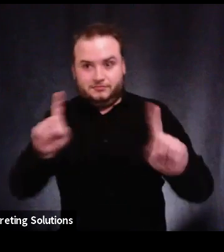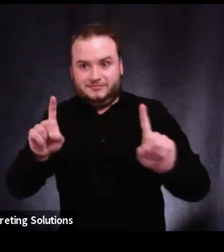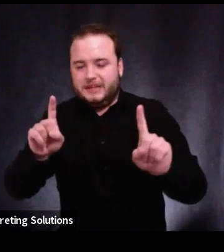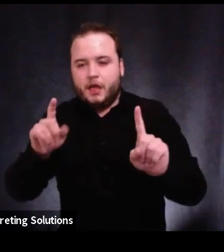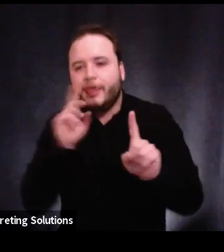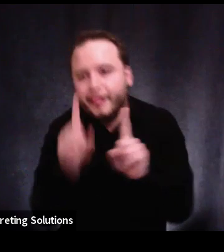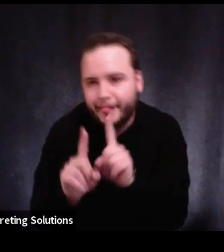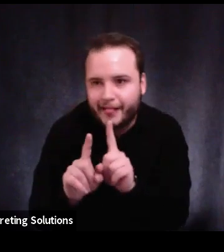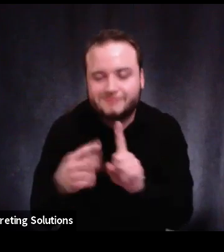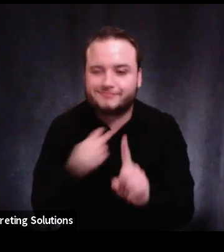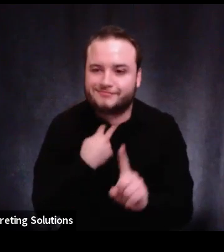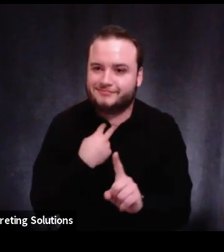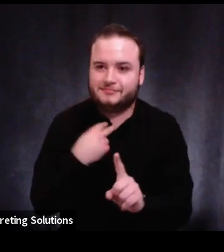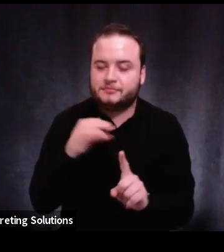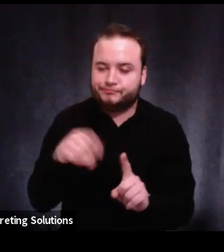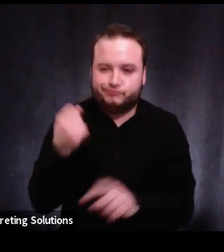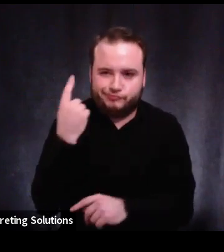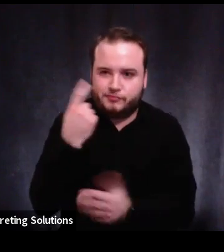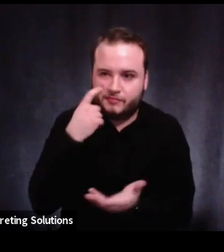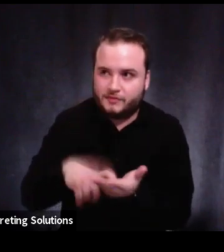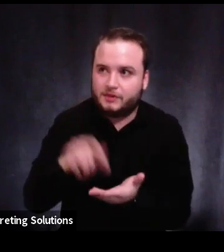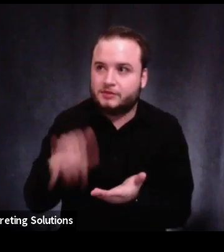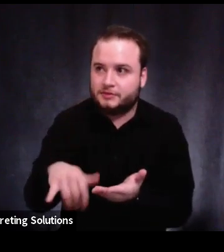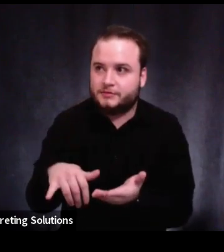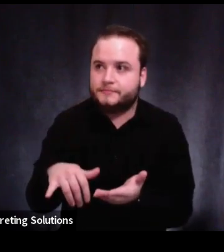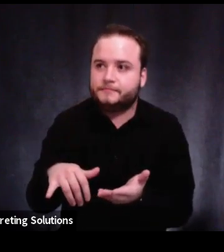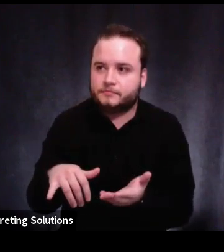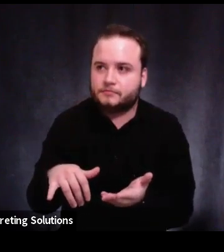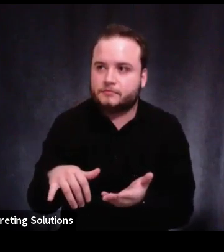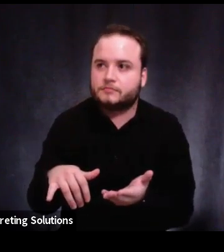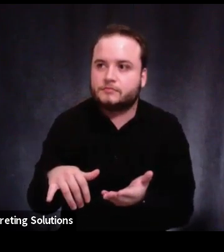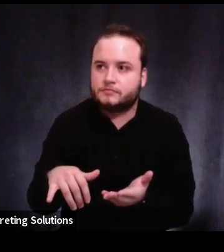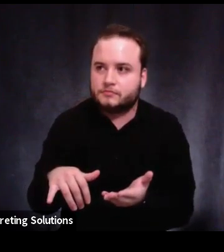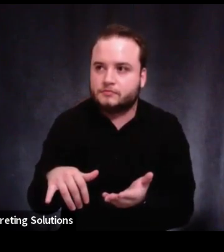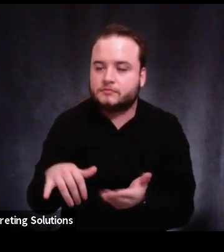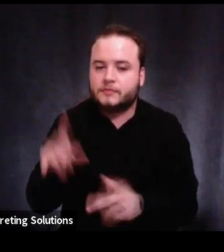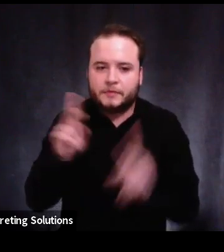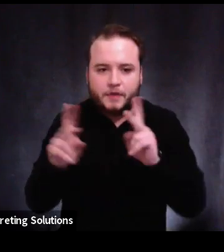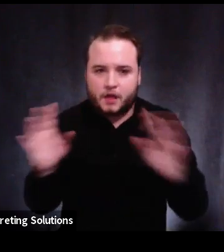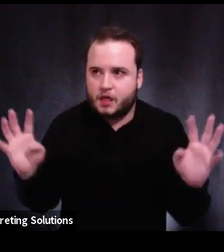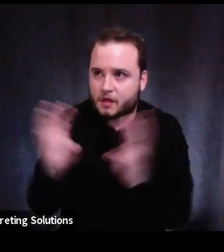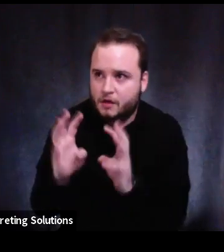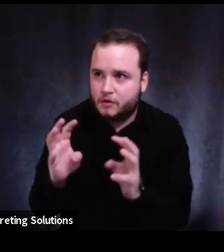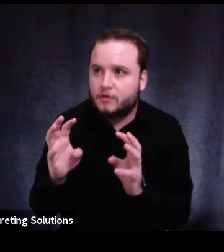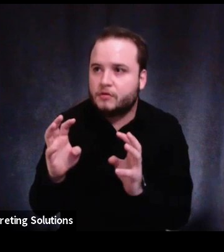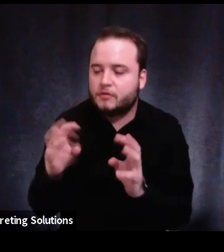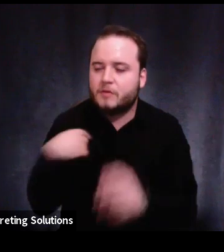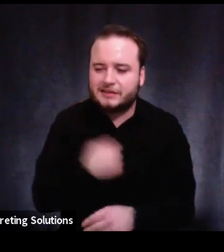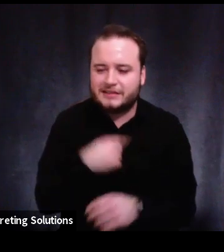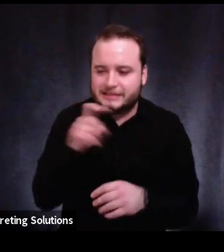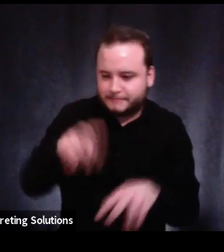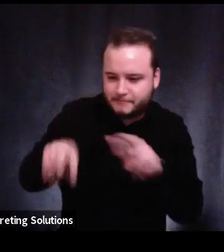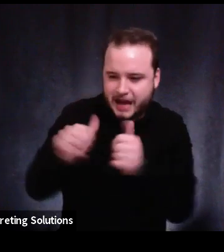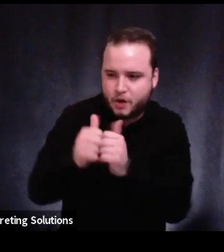continue, you know, for the protection of the public, despite the fact that they're not social